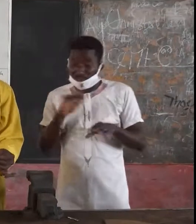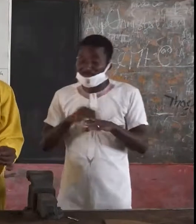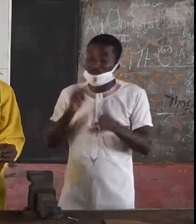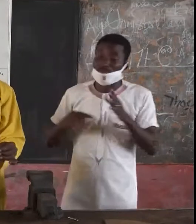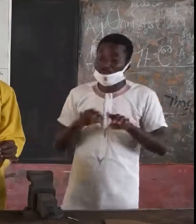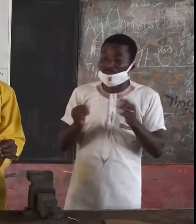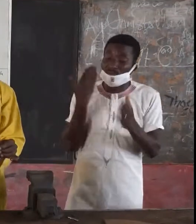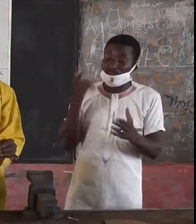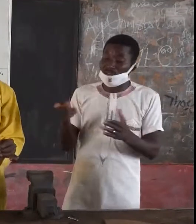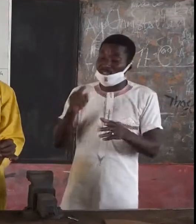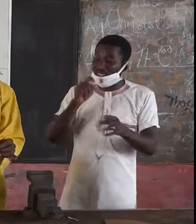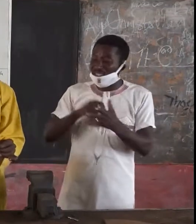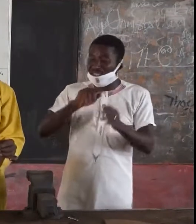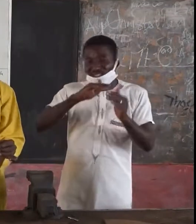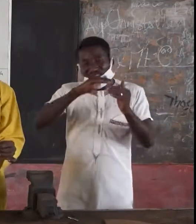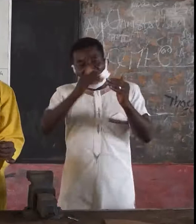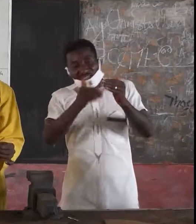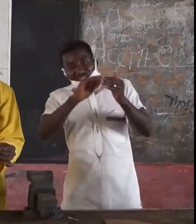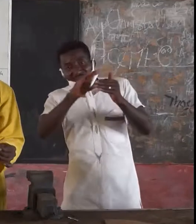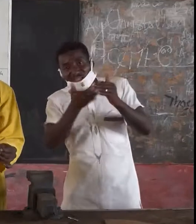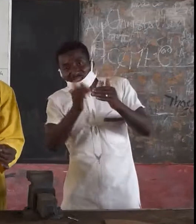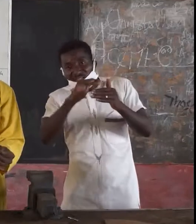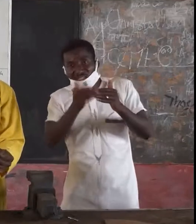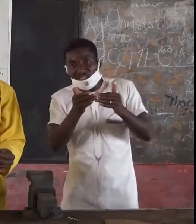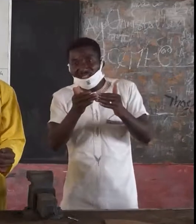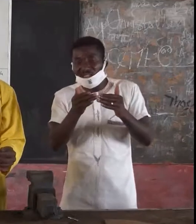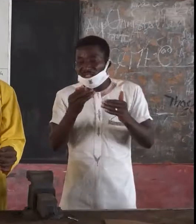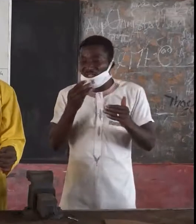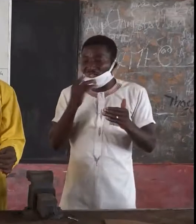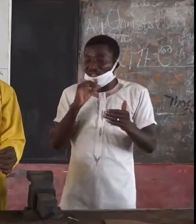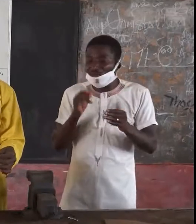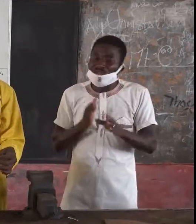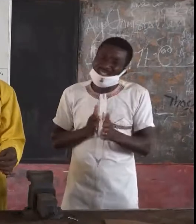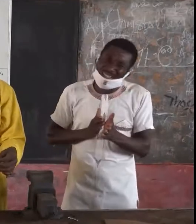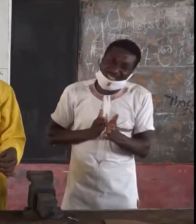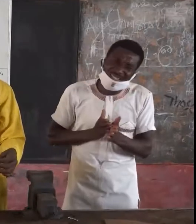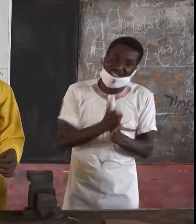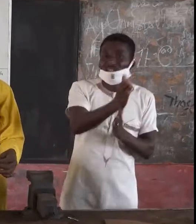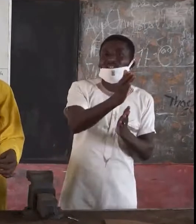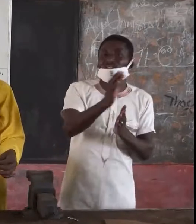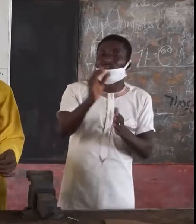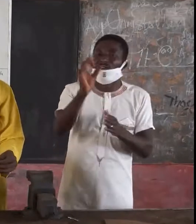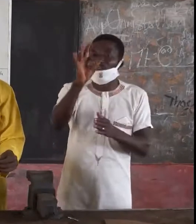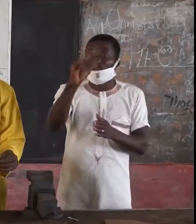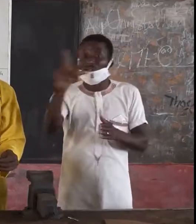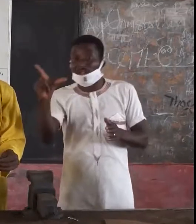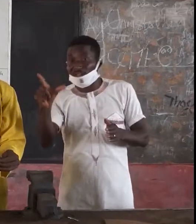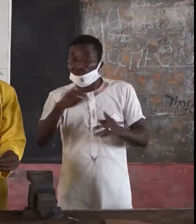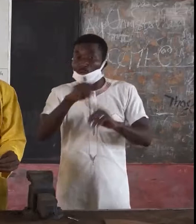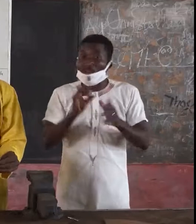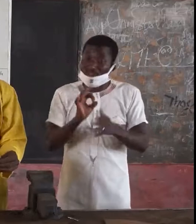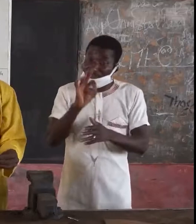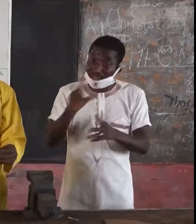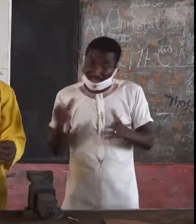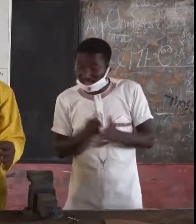done, this edge, the corners, are not a straight edge filing. Now, when filing